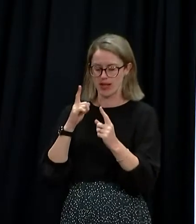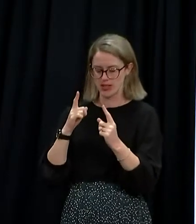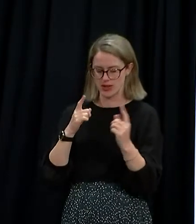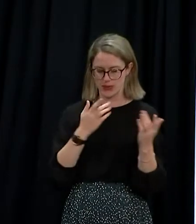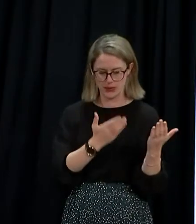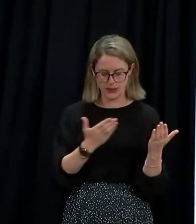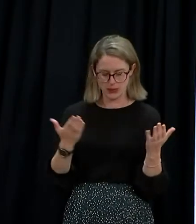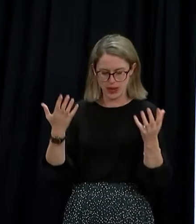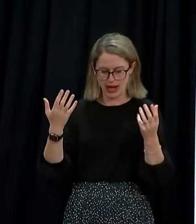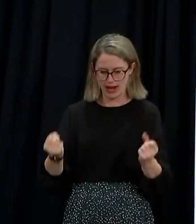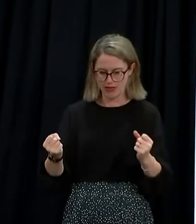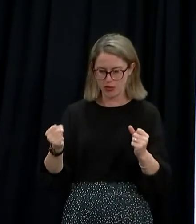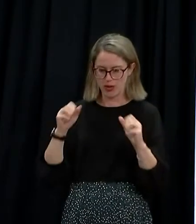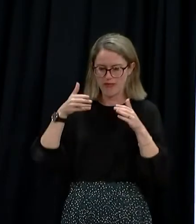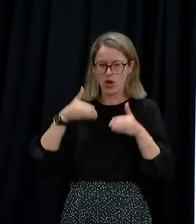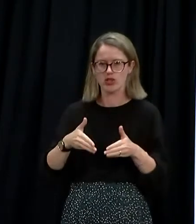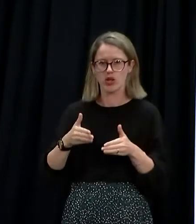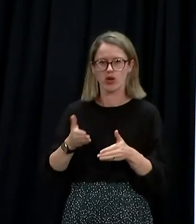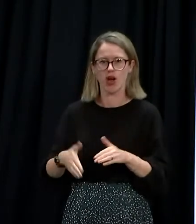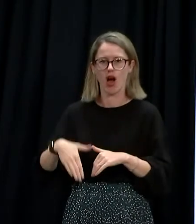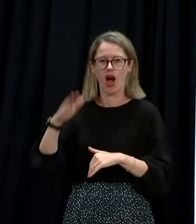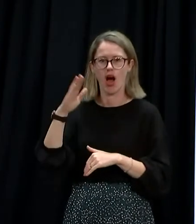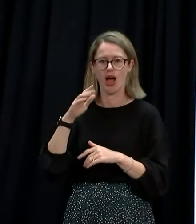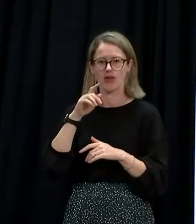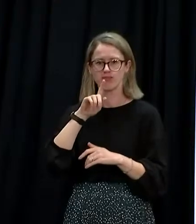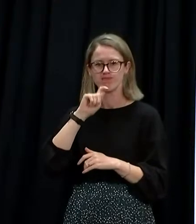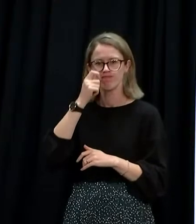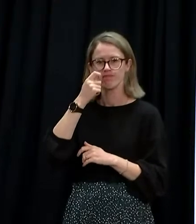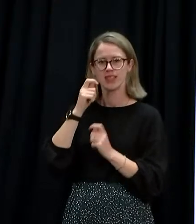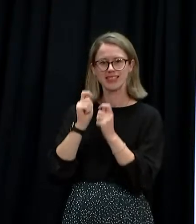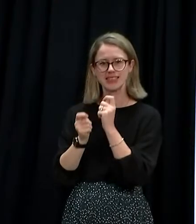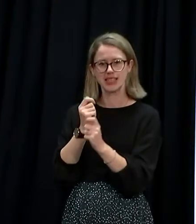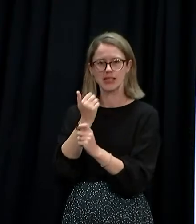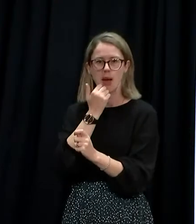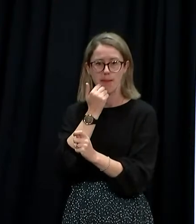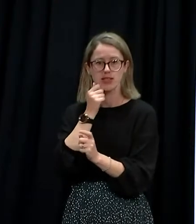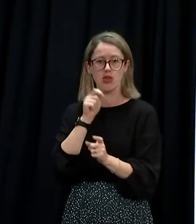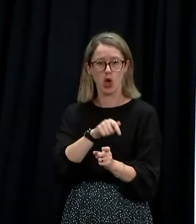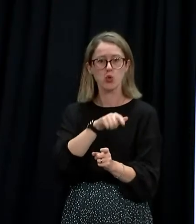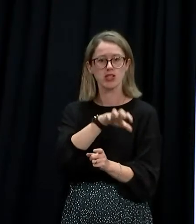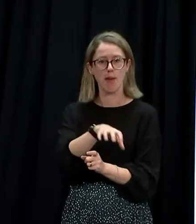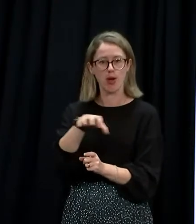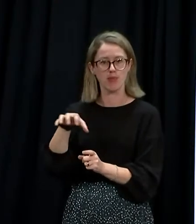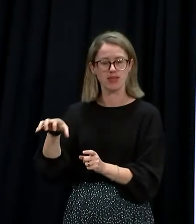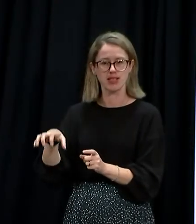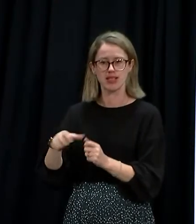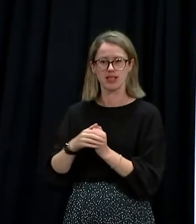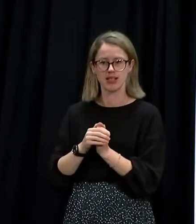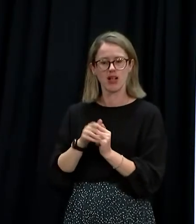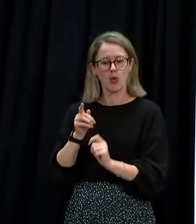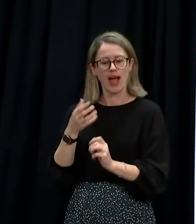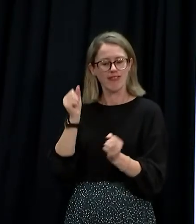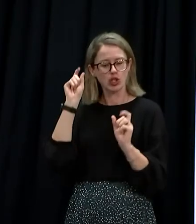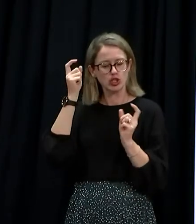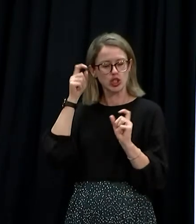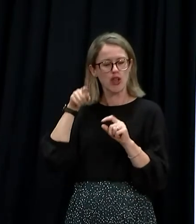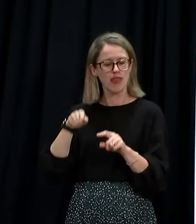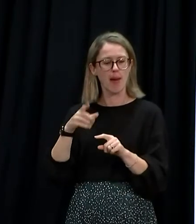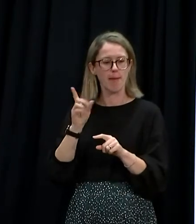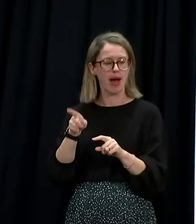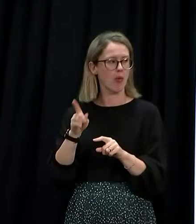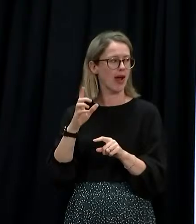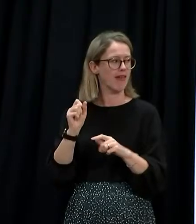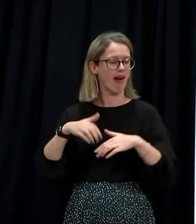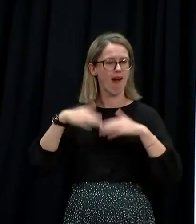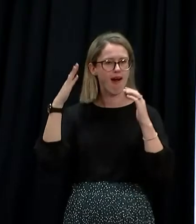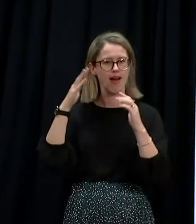seeing a really big push. We have high testing rates in those suburbs where we do have some concern that we might have cases